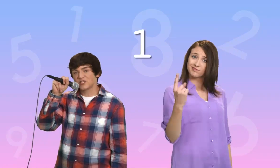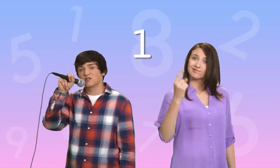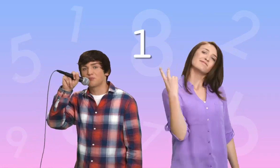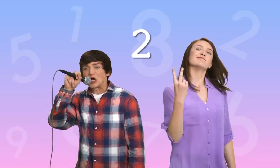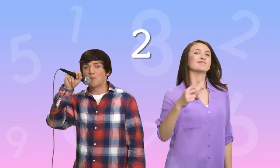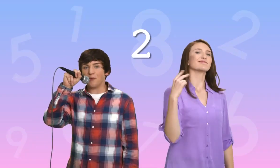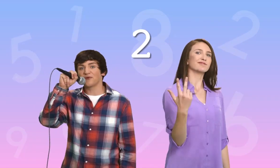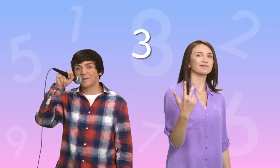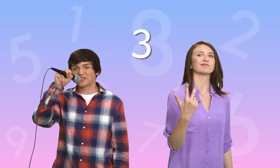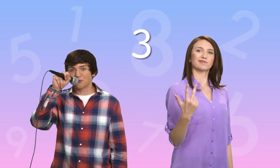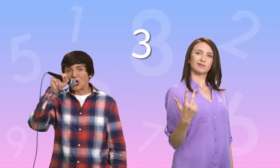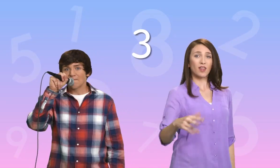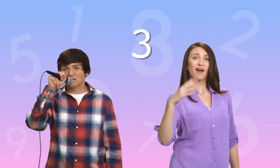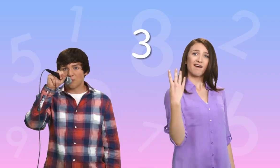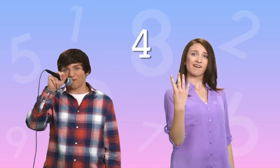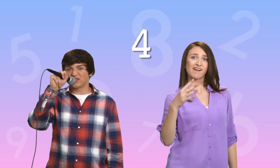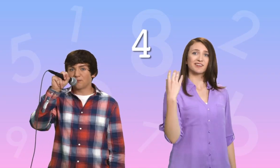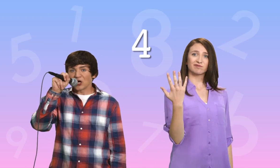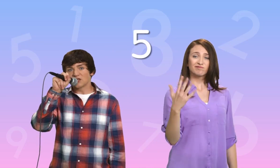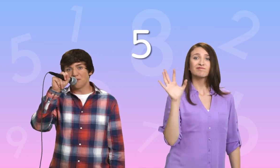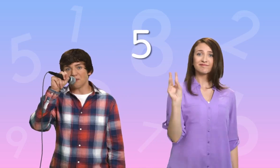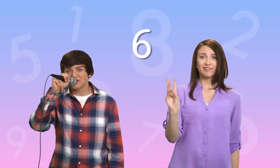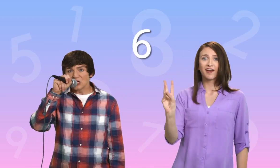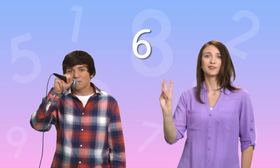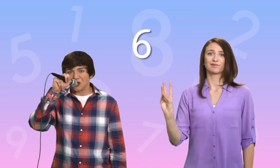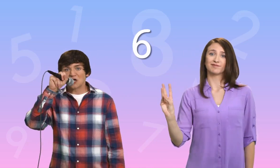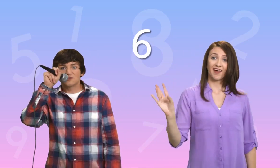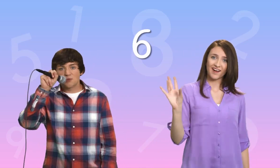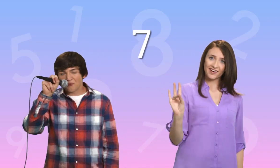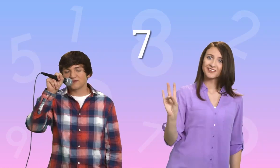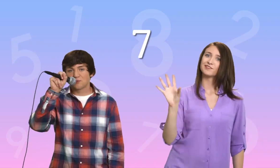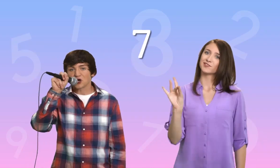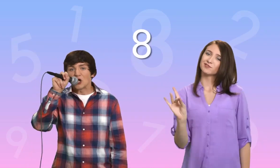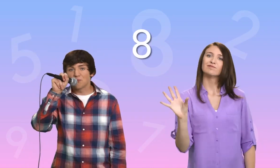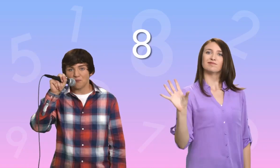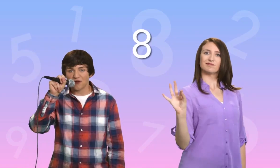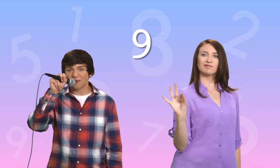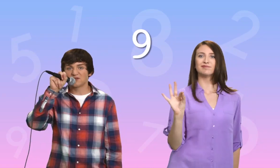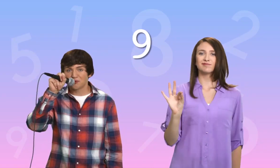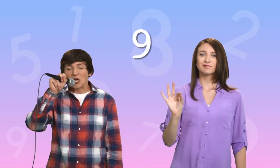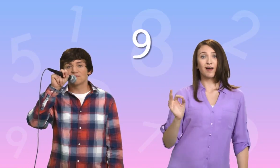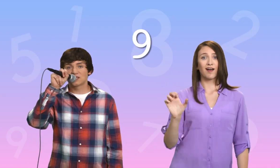One, two, three, four, five, six, seven, eight, nine,